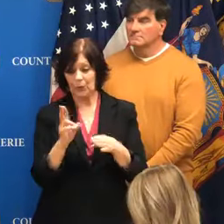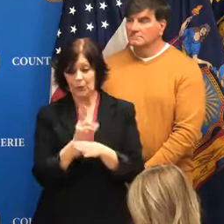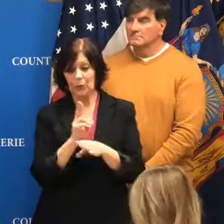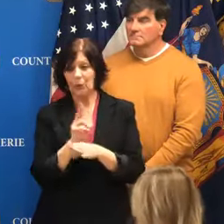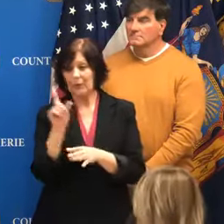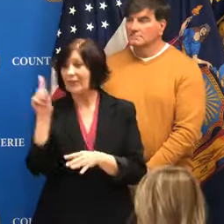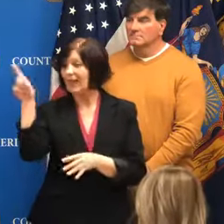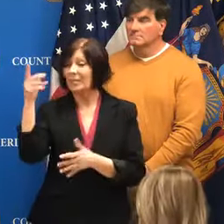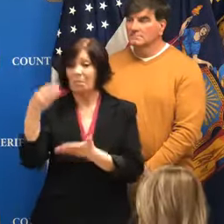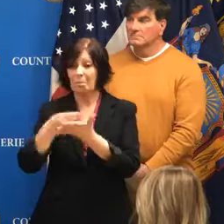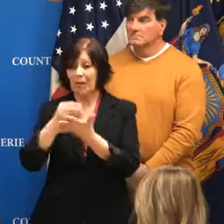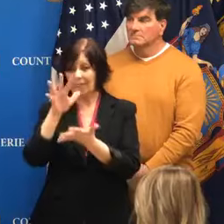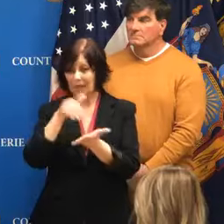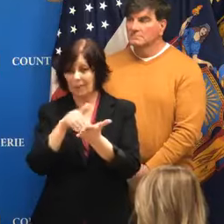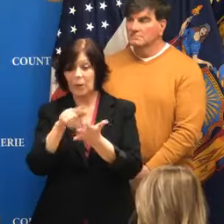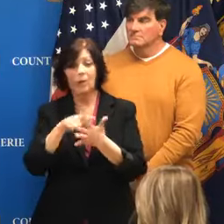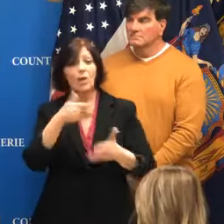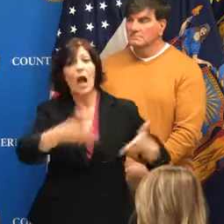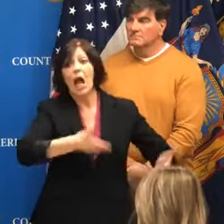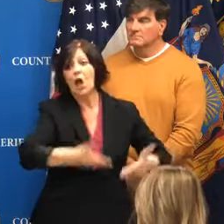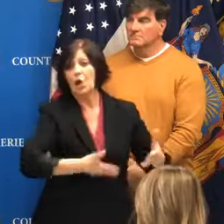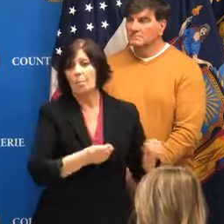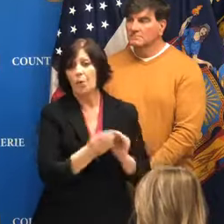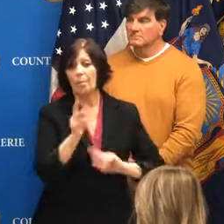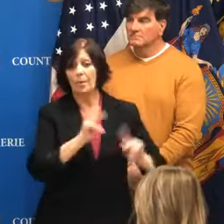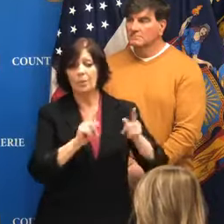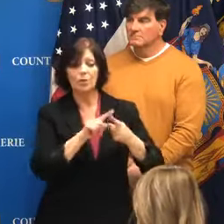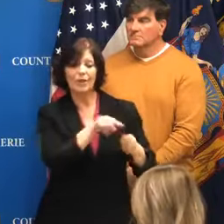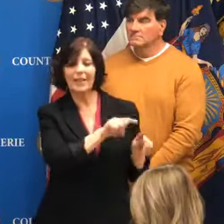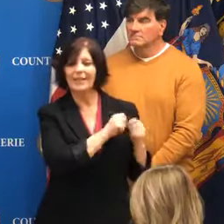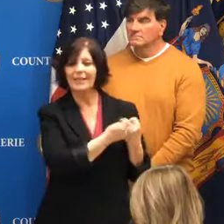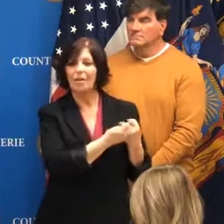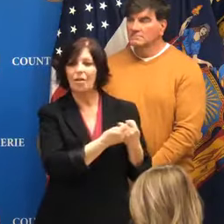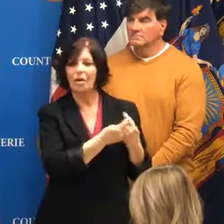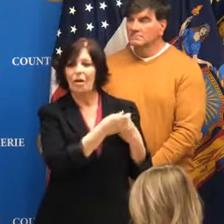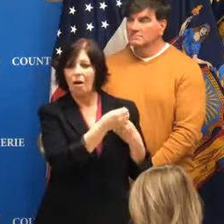million is to hire more people into our epidemiology office.